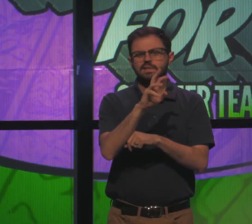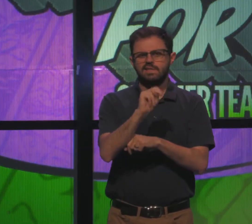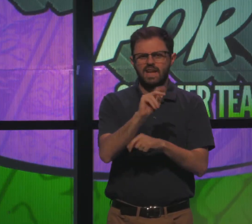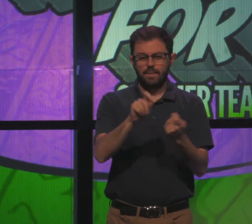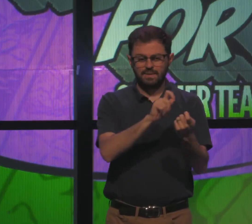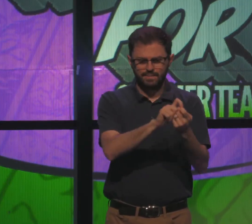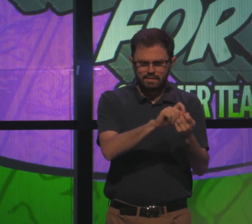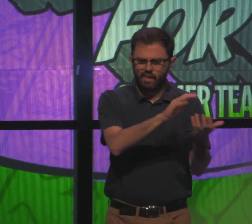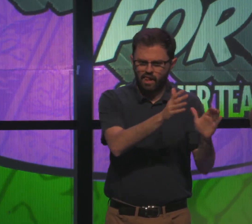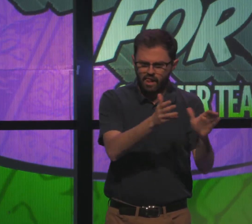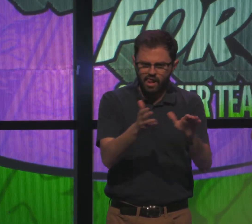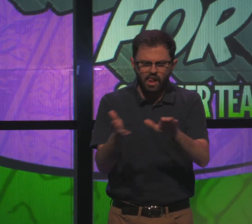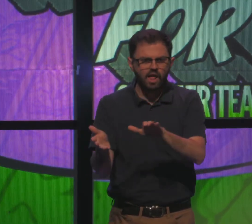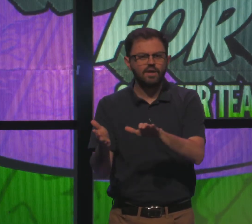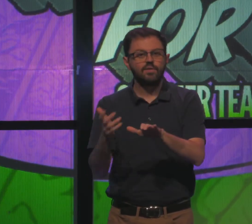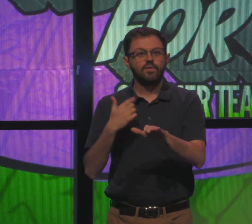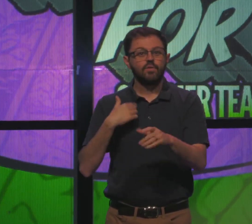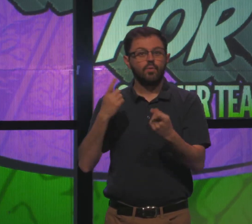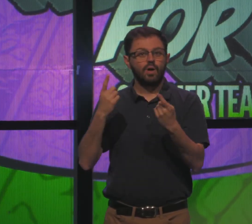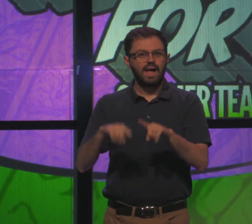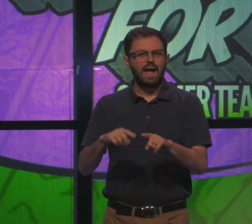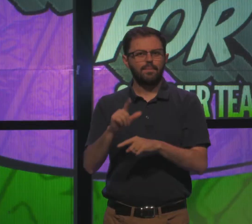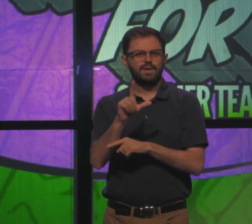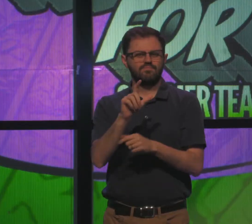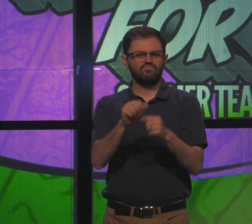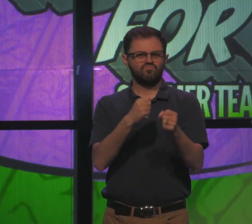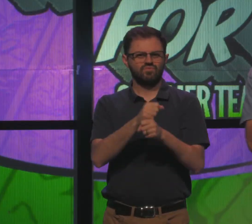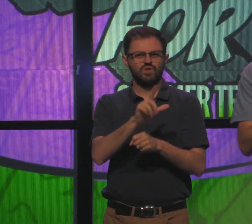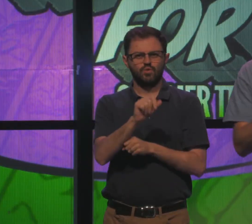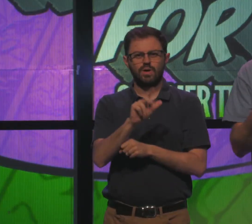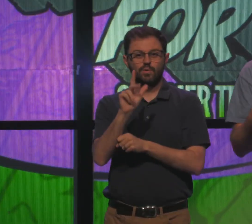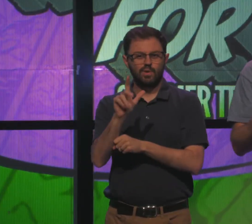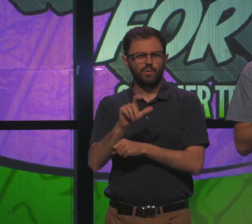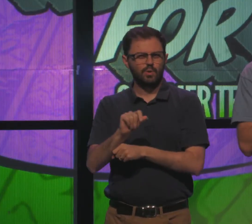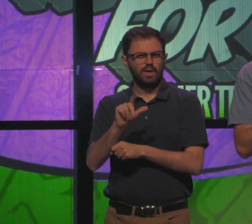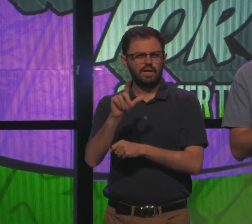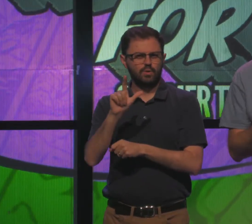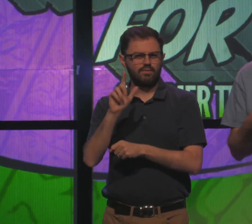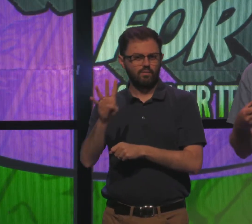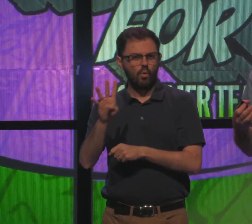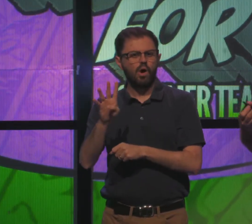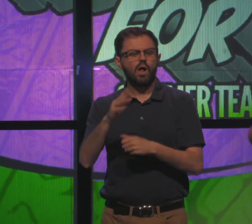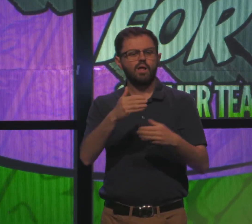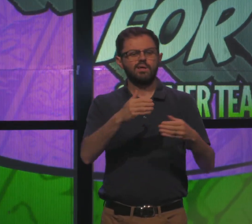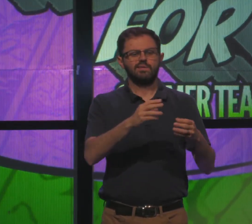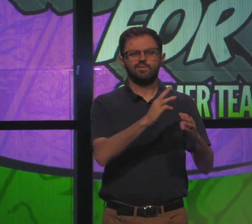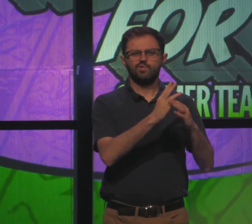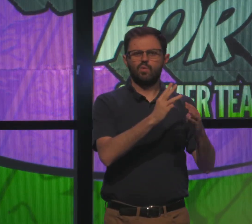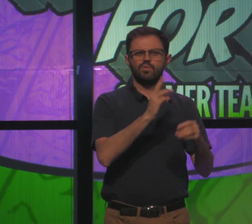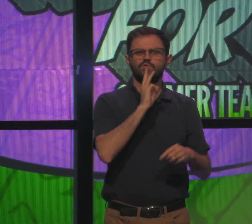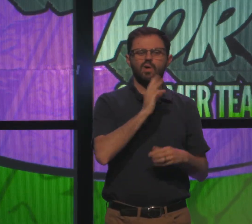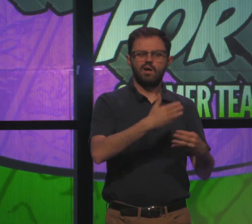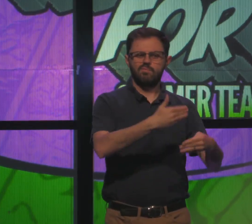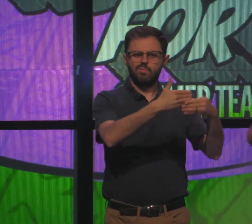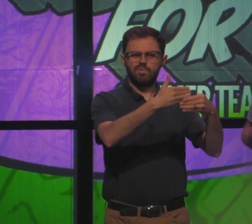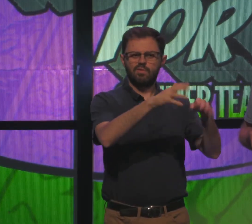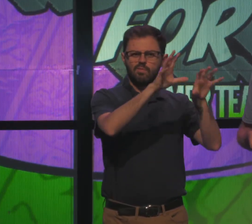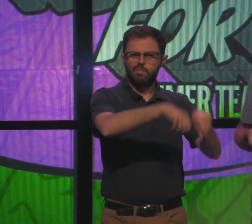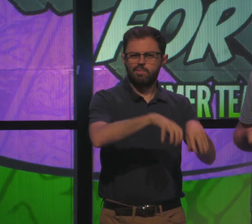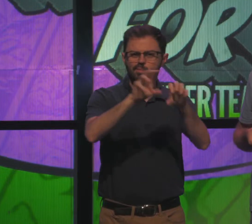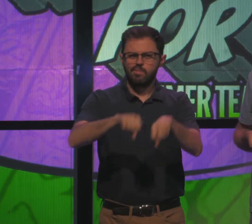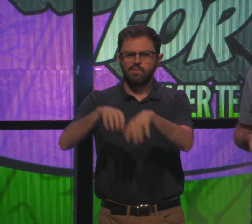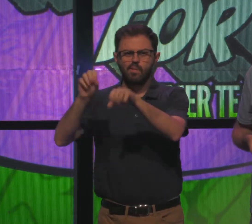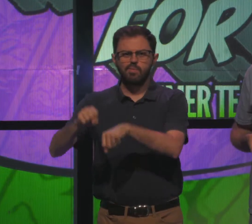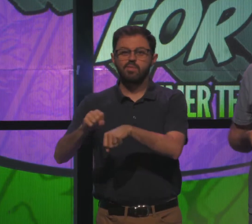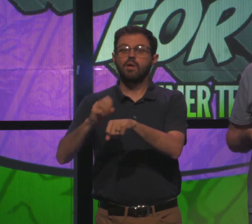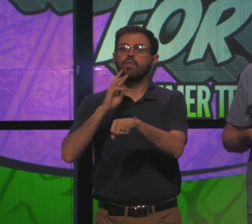2024, they started to remove the dams. And they started to allow the water to flow back into this ecosystem, and it showed signs